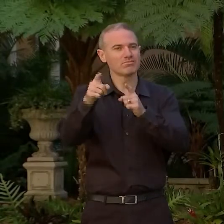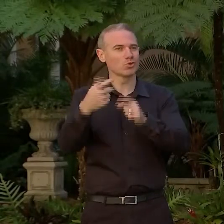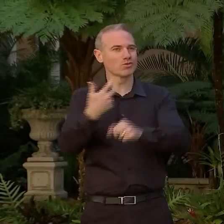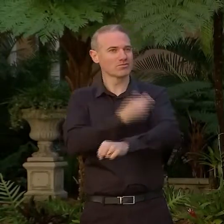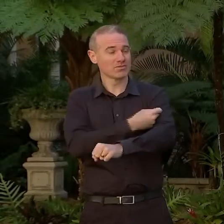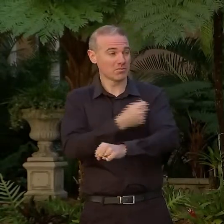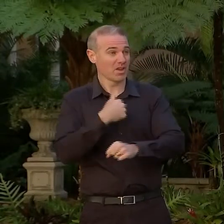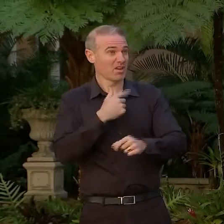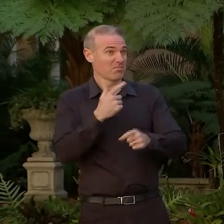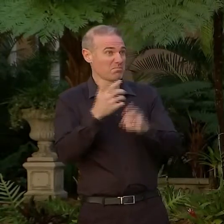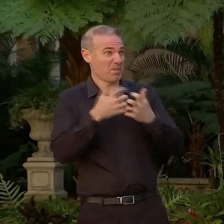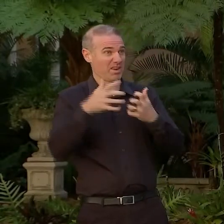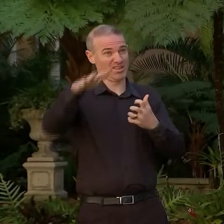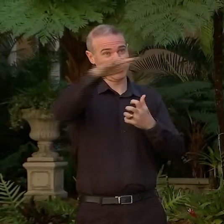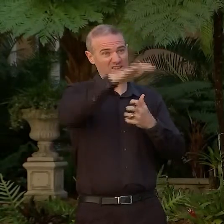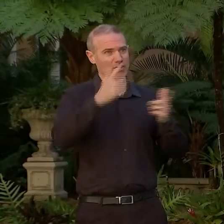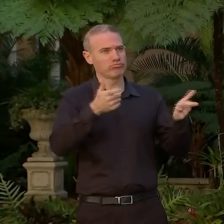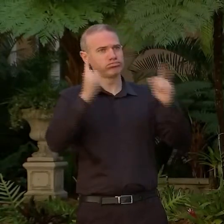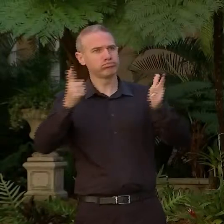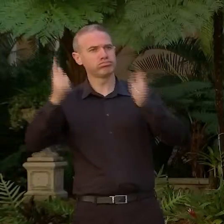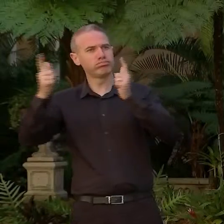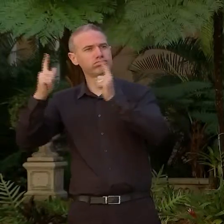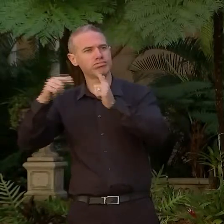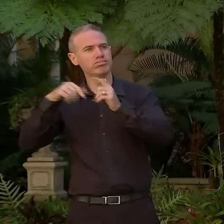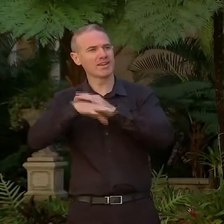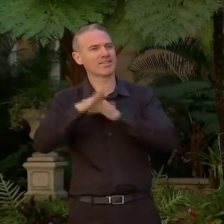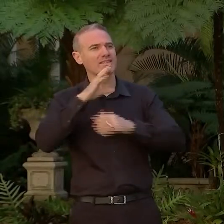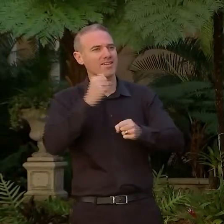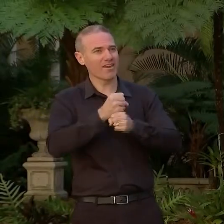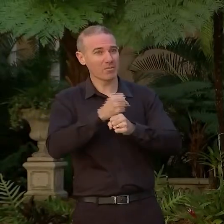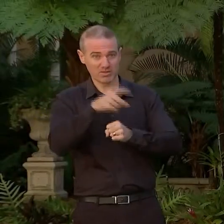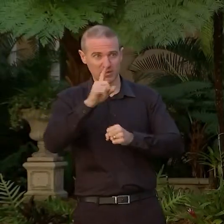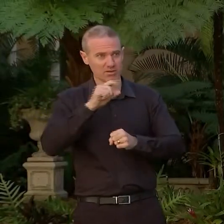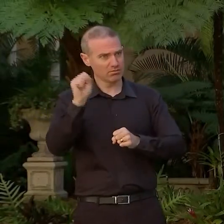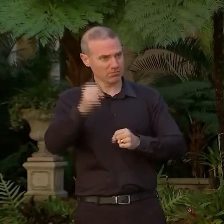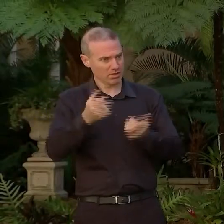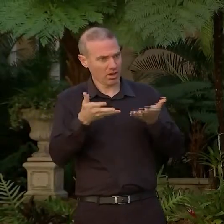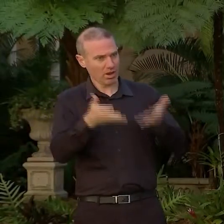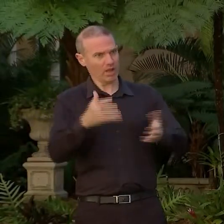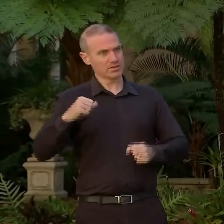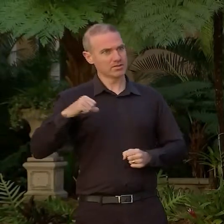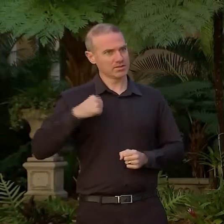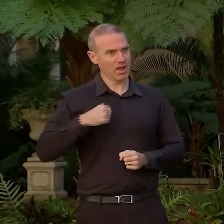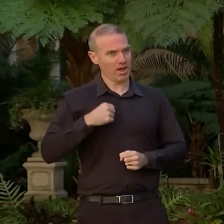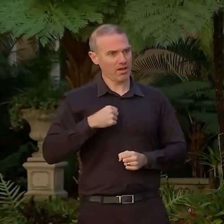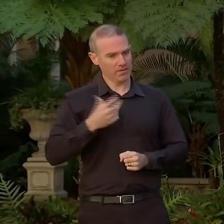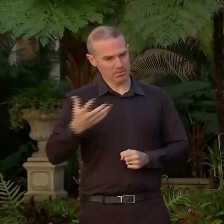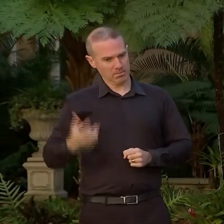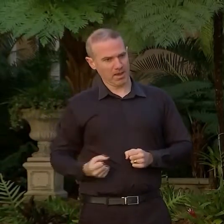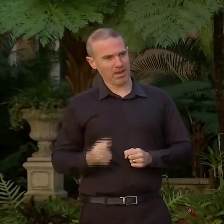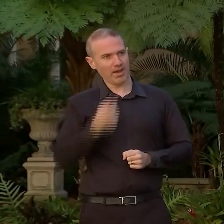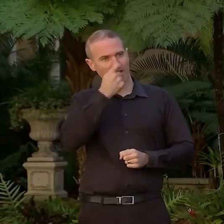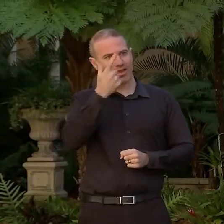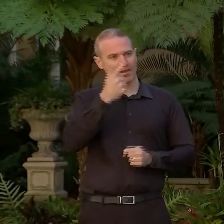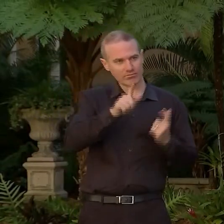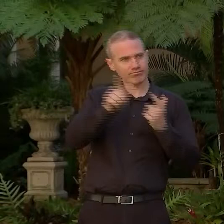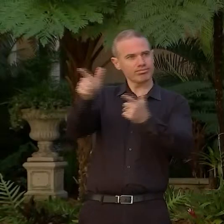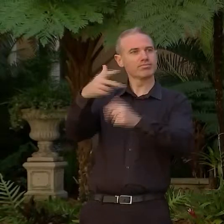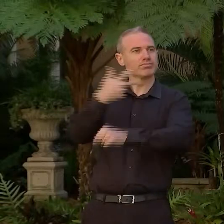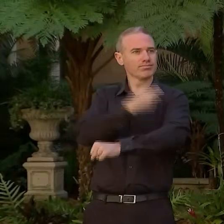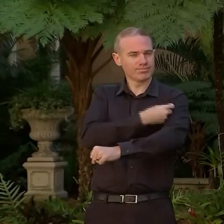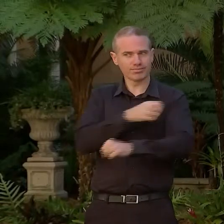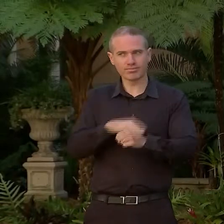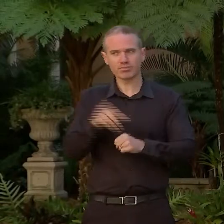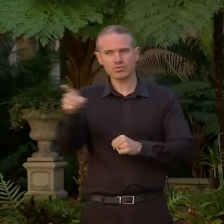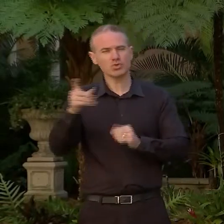to be vaccinated are being provided the paid time and whatever is necessary to get them back to work. And is that additional to their usual, I guess,